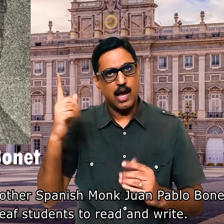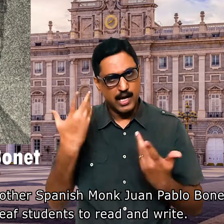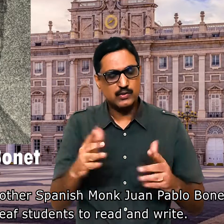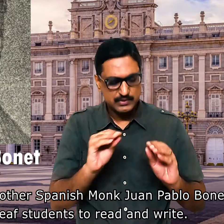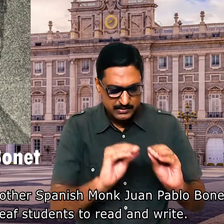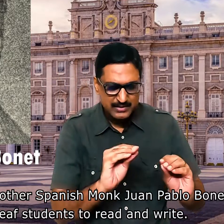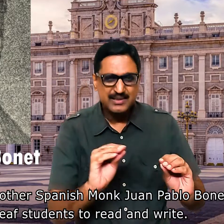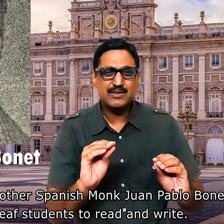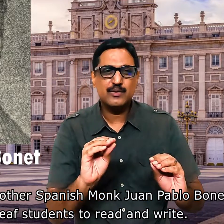write.